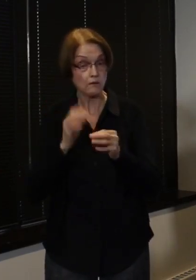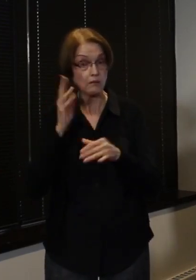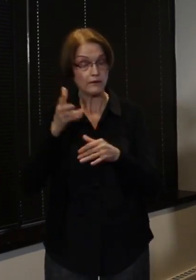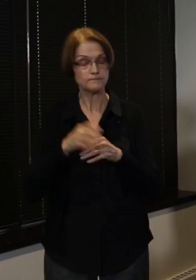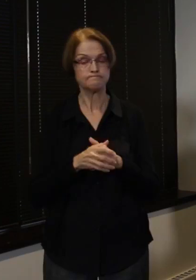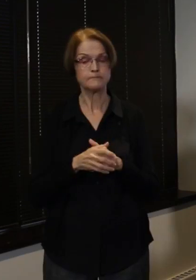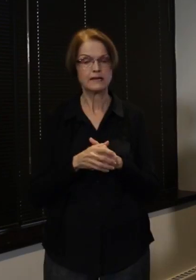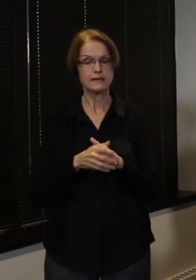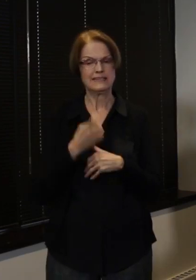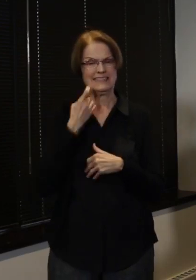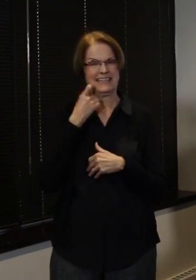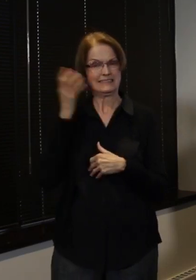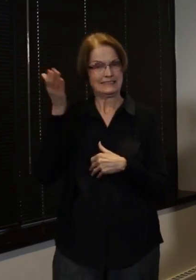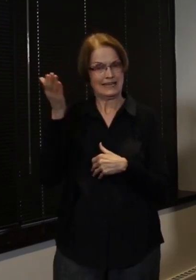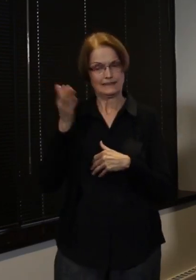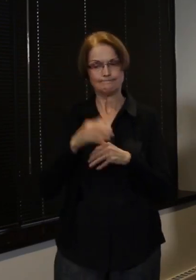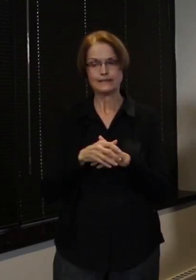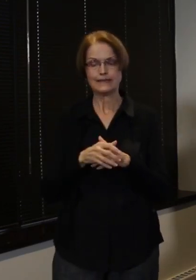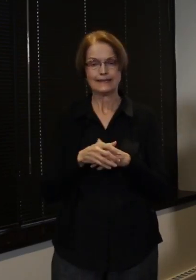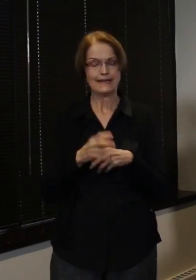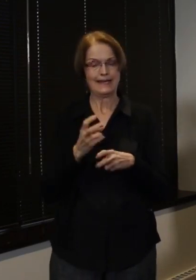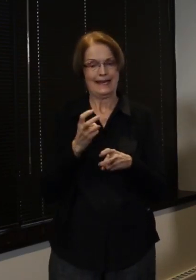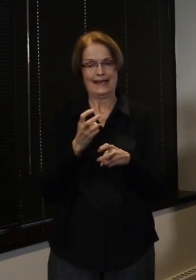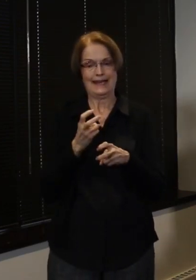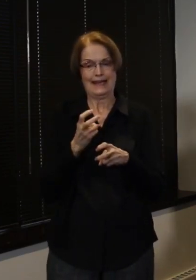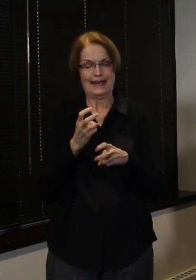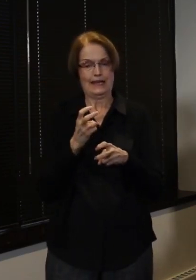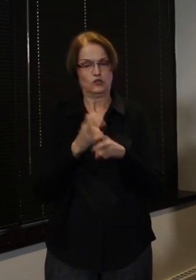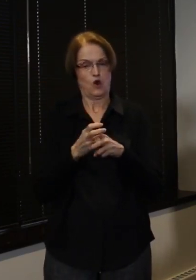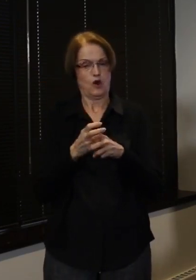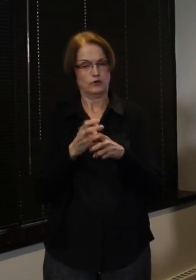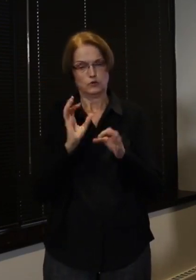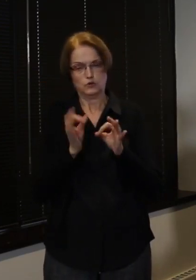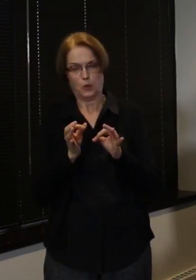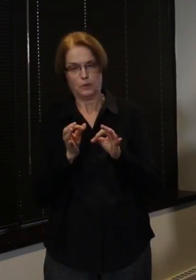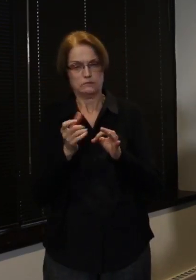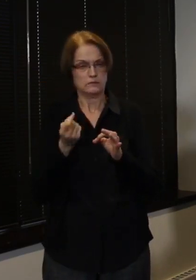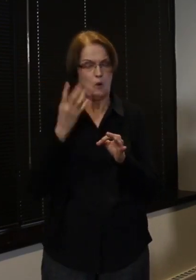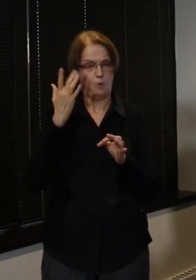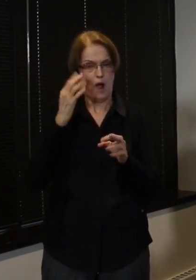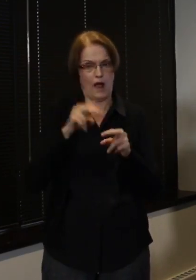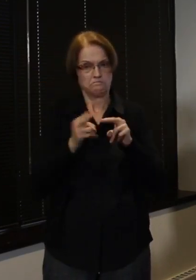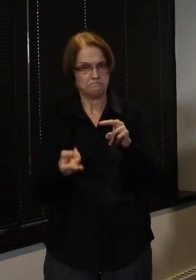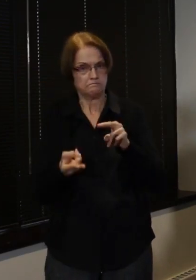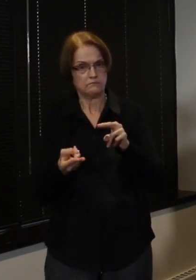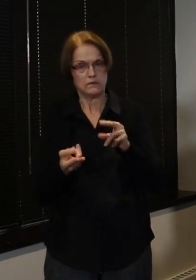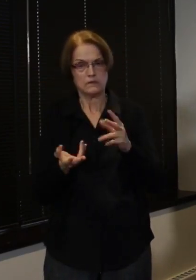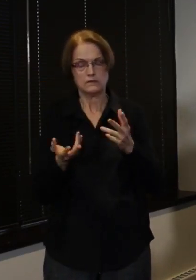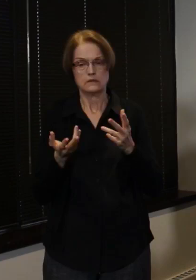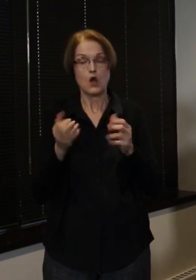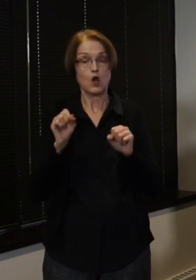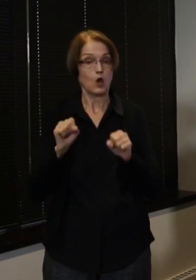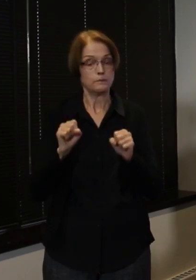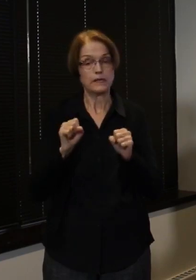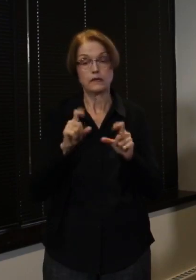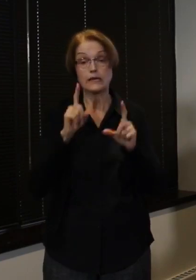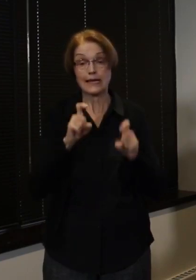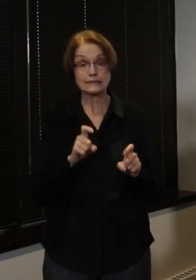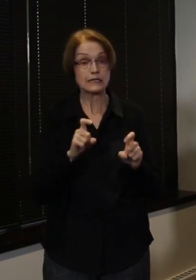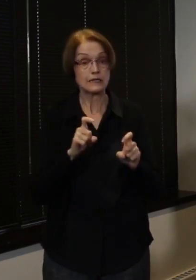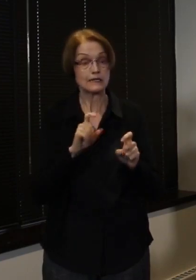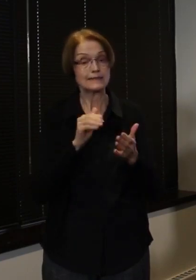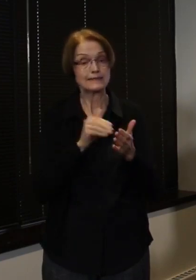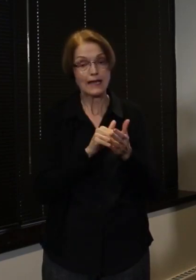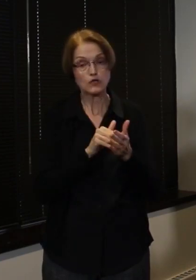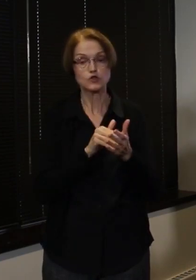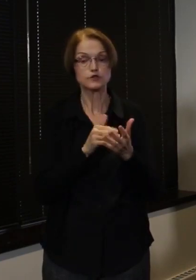remarks, it's hard to interpret what that signal means. It could be because testing sites were